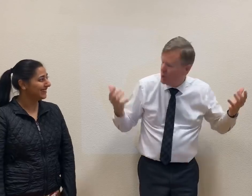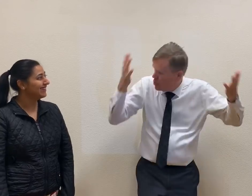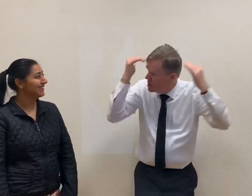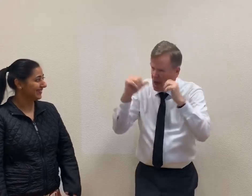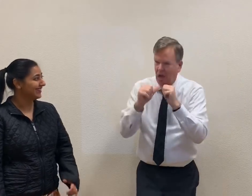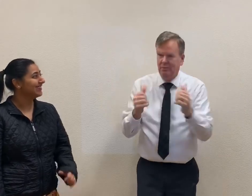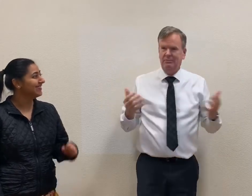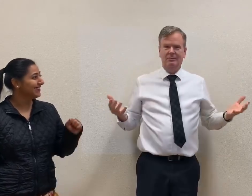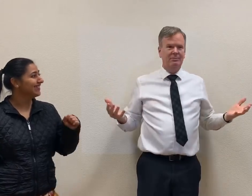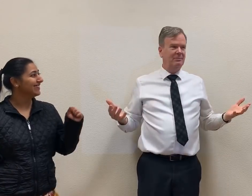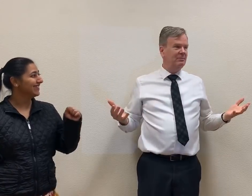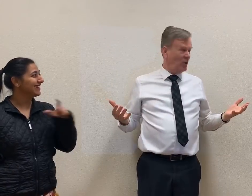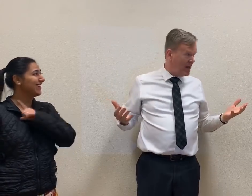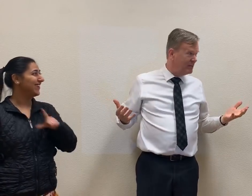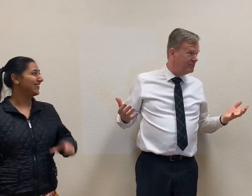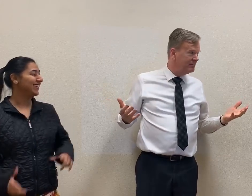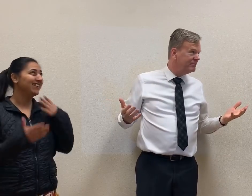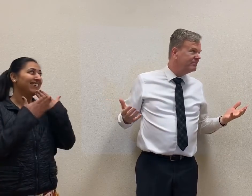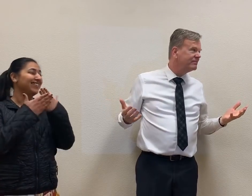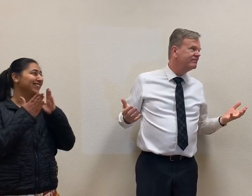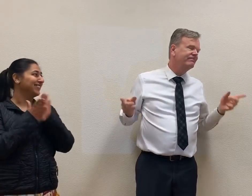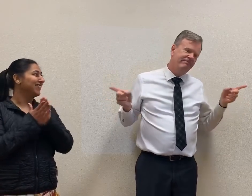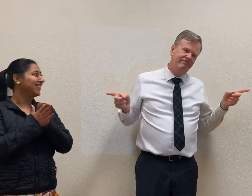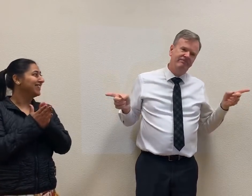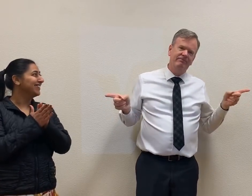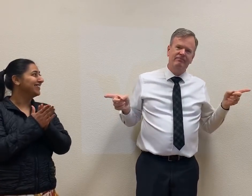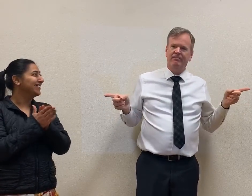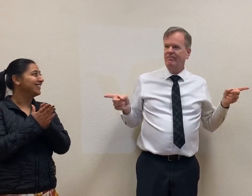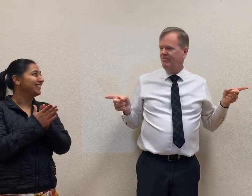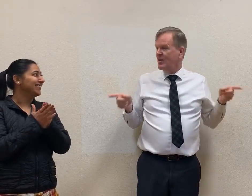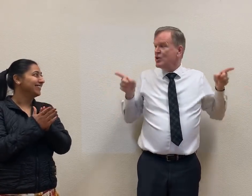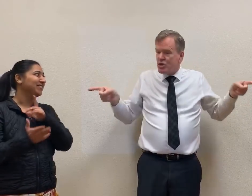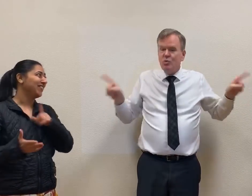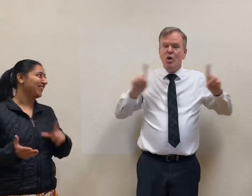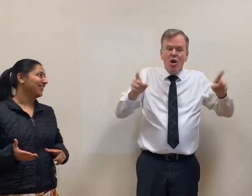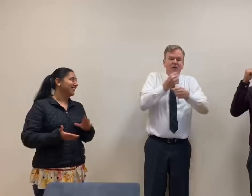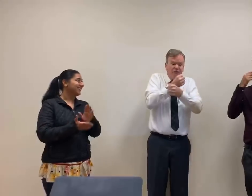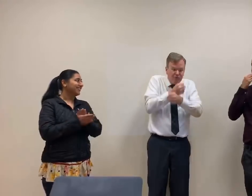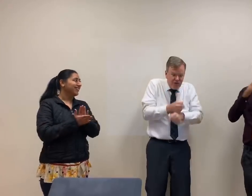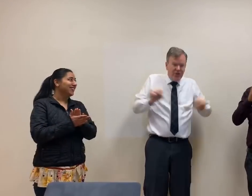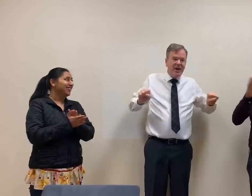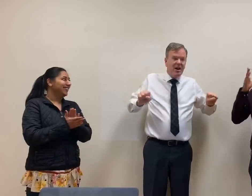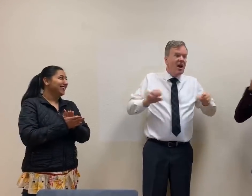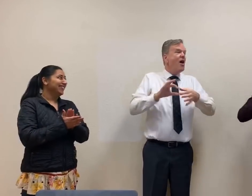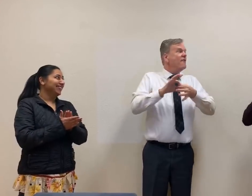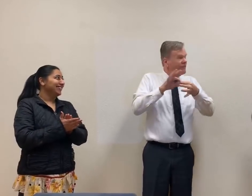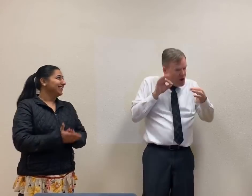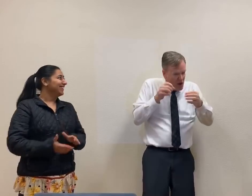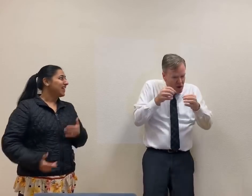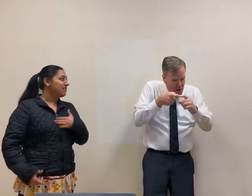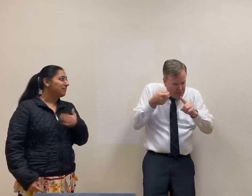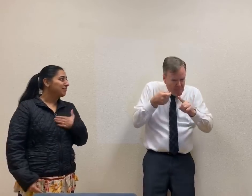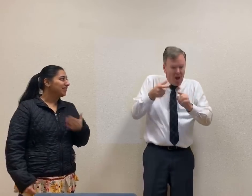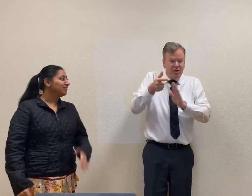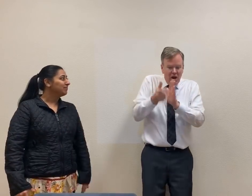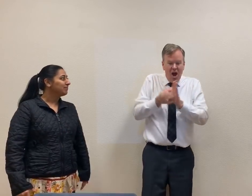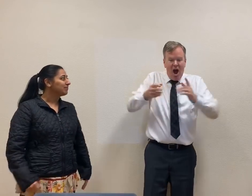Today it could happen. Who knows? All right? Yeah. They are free. They're